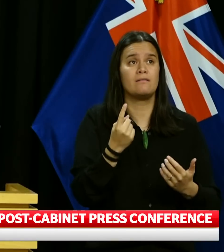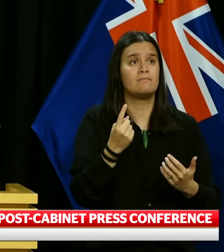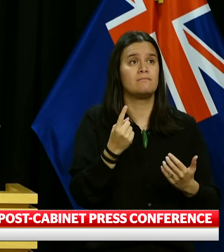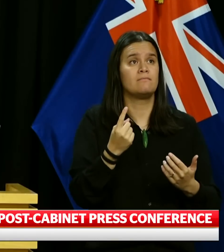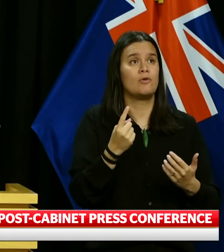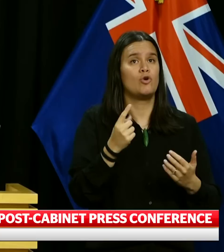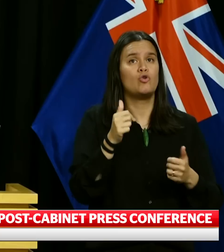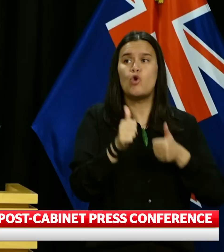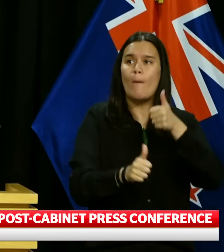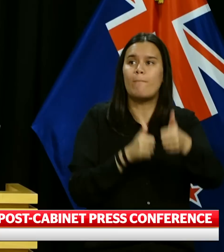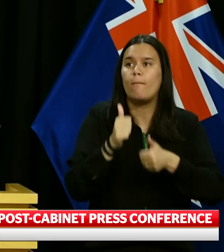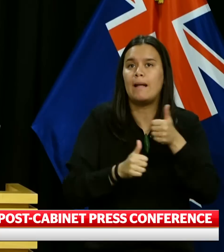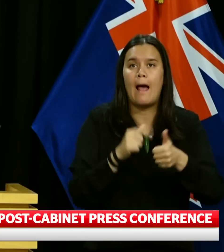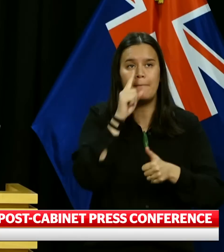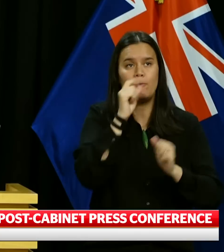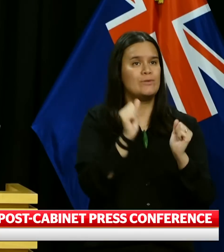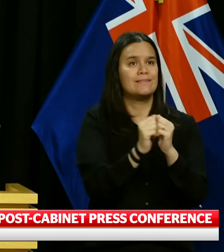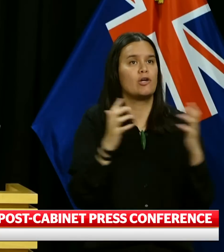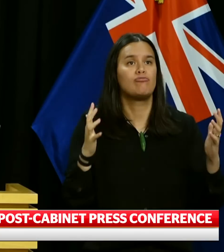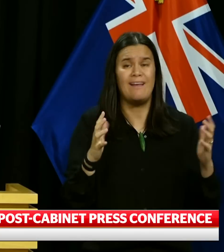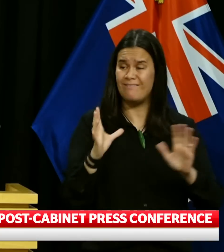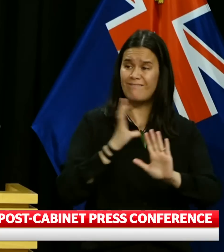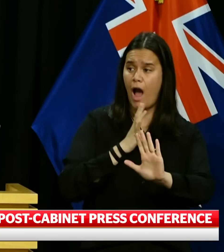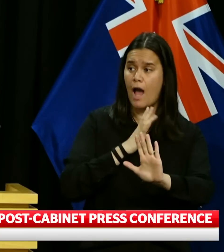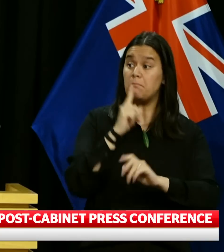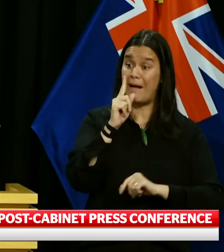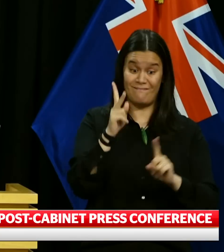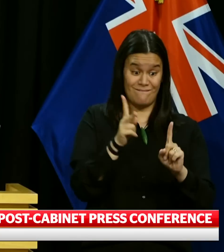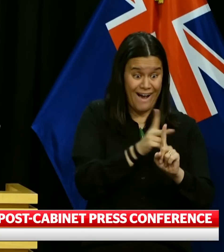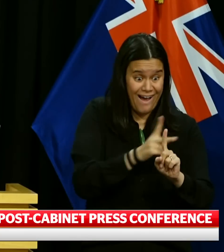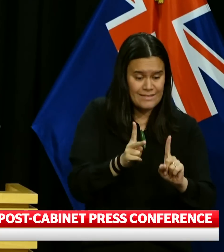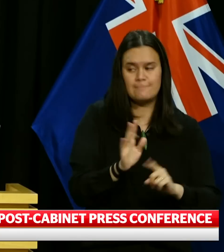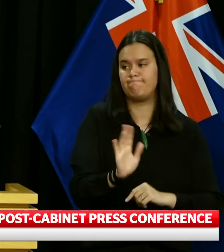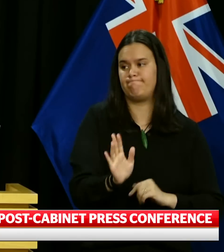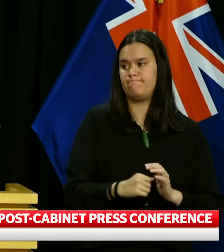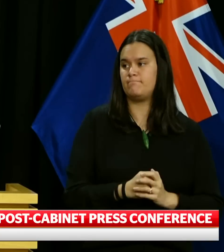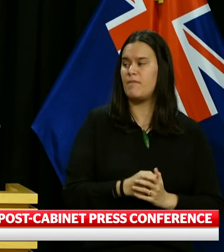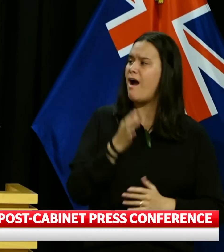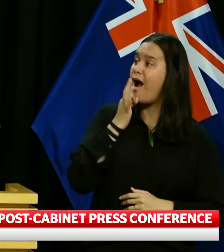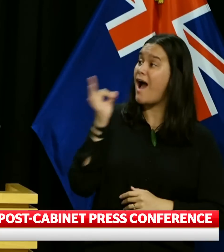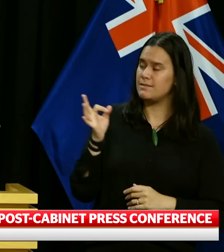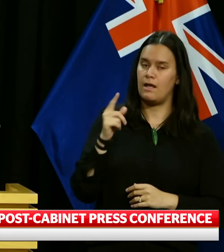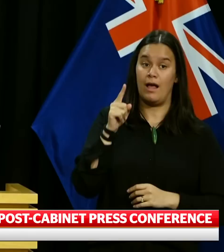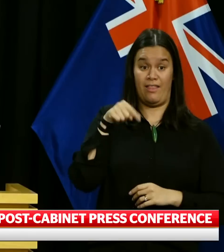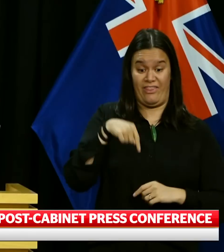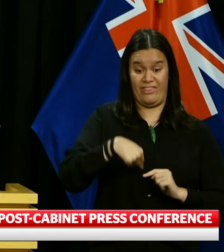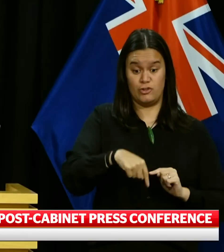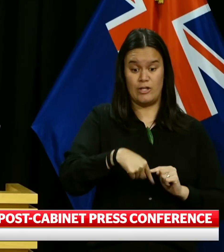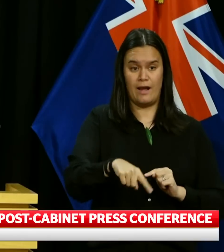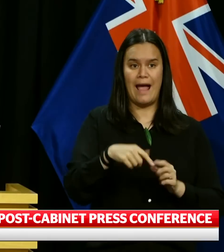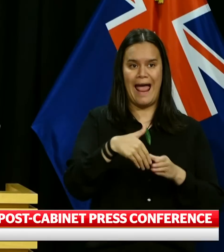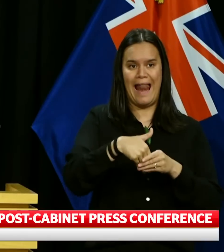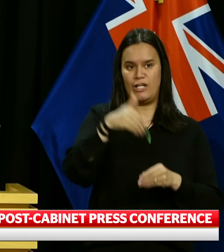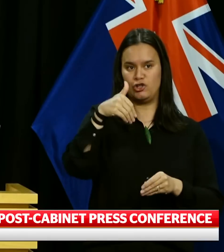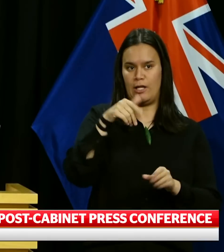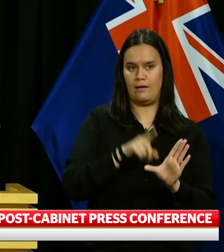Violence shouldn't come into it. I've spoken to a family violence in advocate. an election year about politicians facing violence like